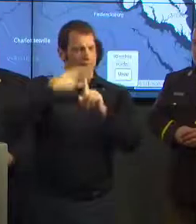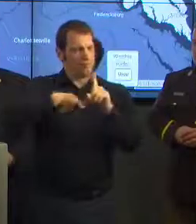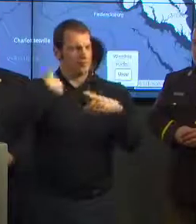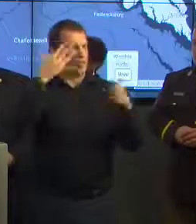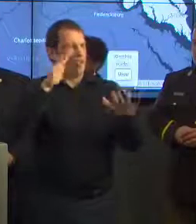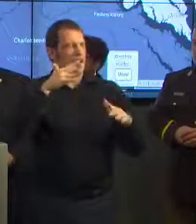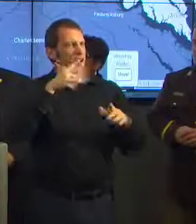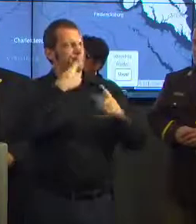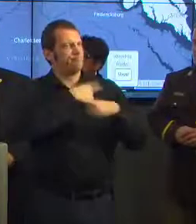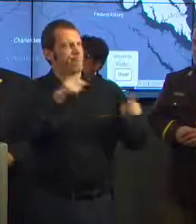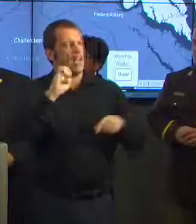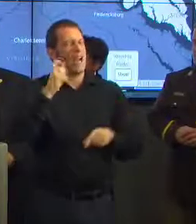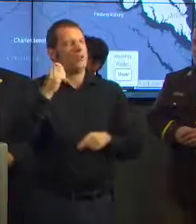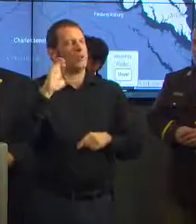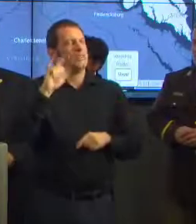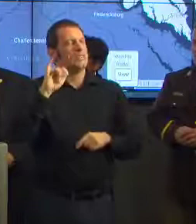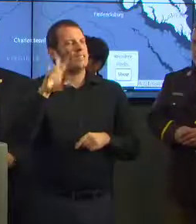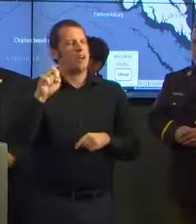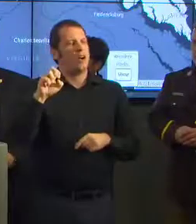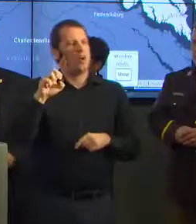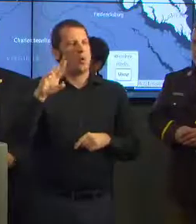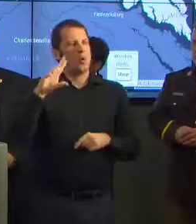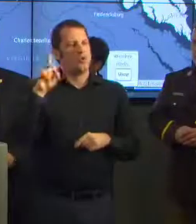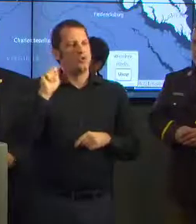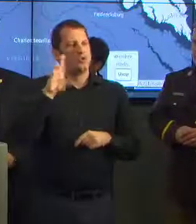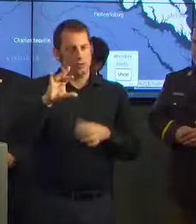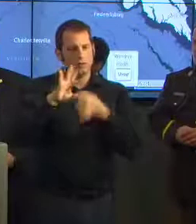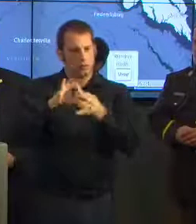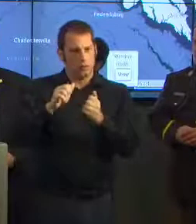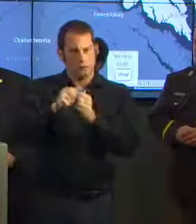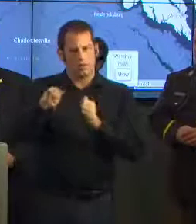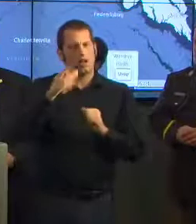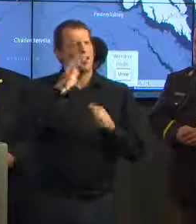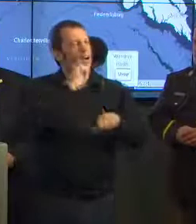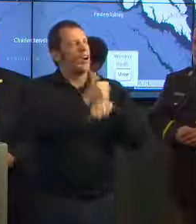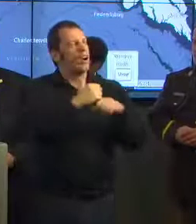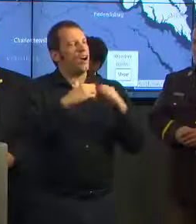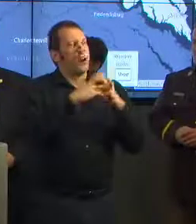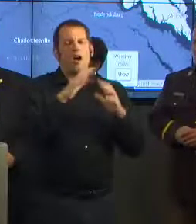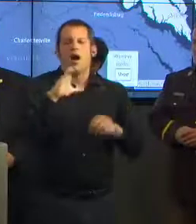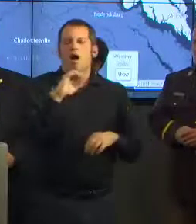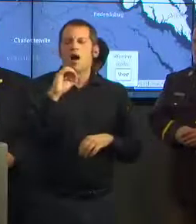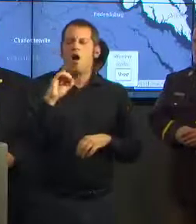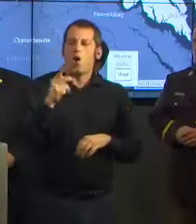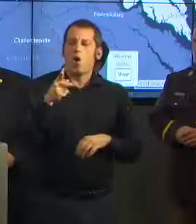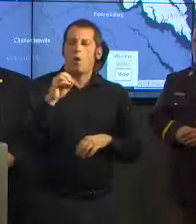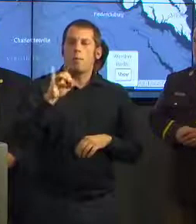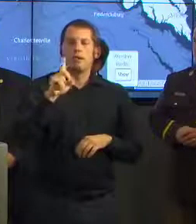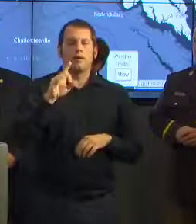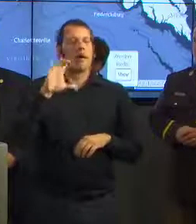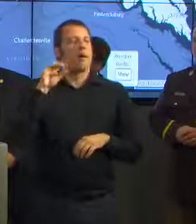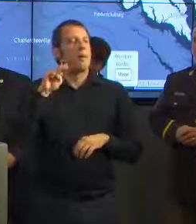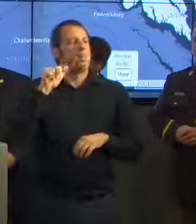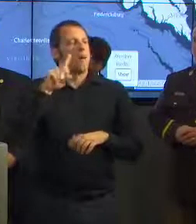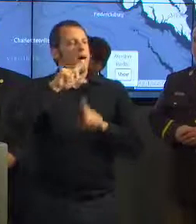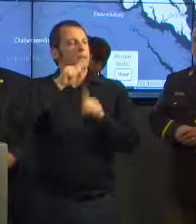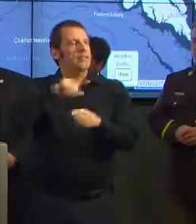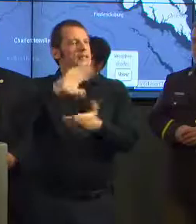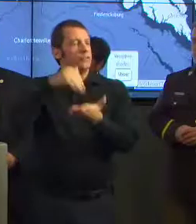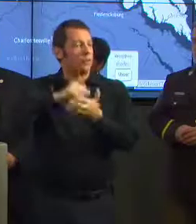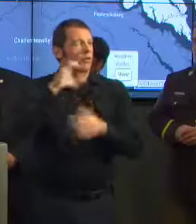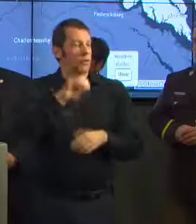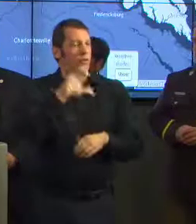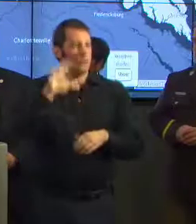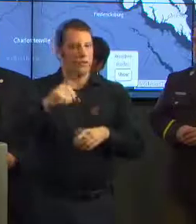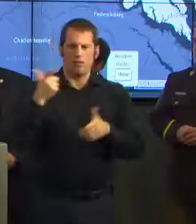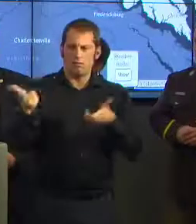Center, or OCC, in order to facilitate greater collaboration between our state agencies,